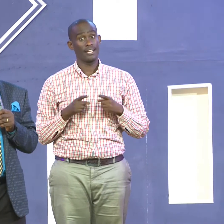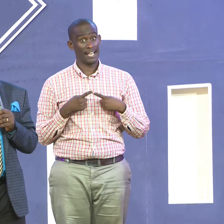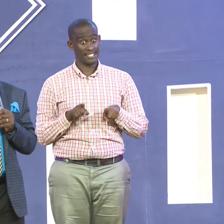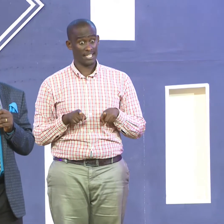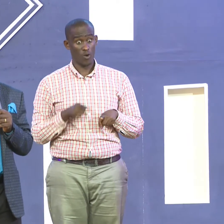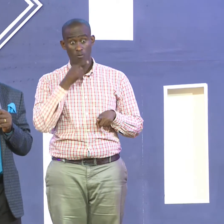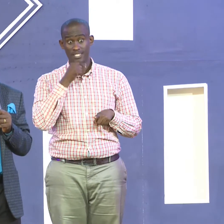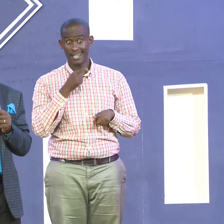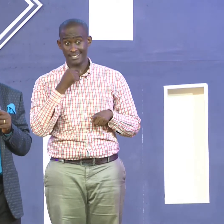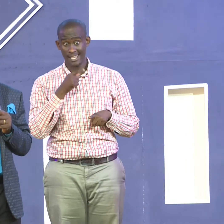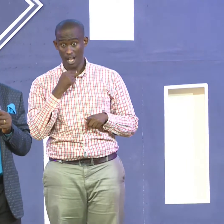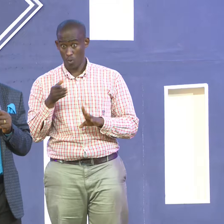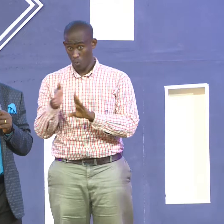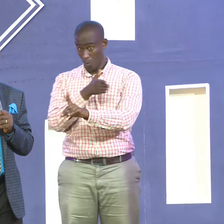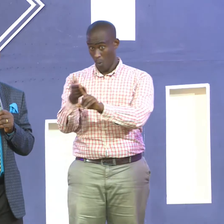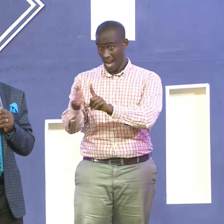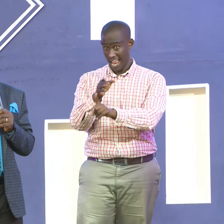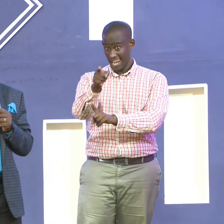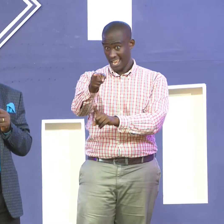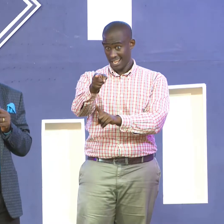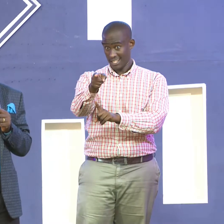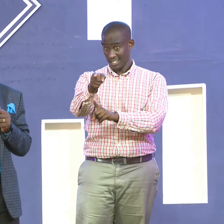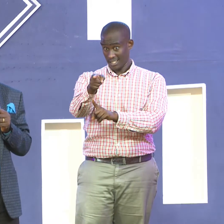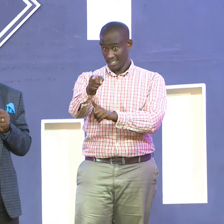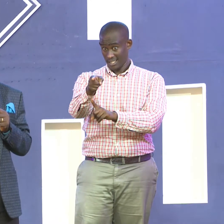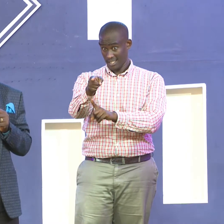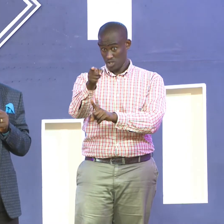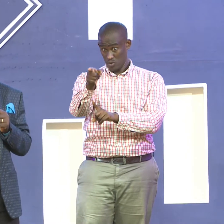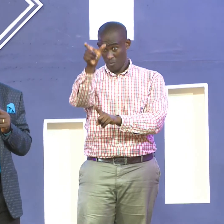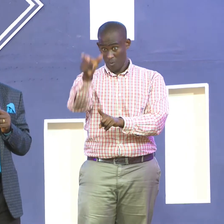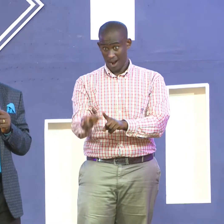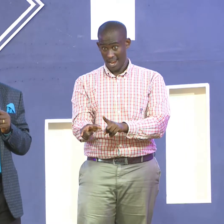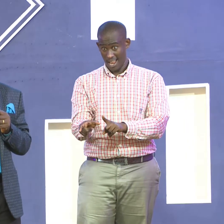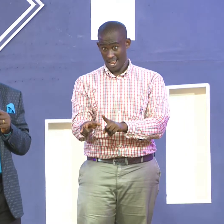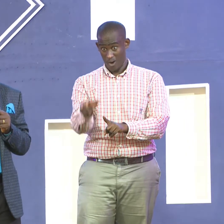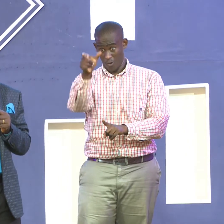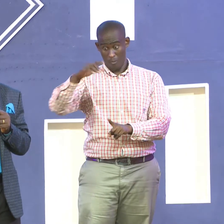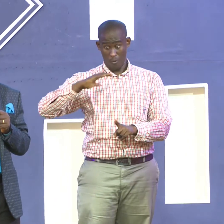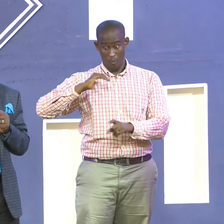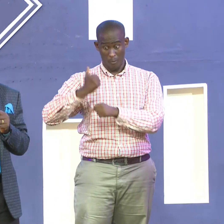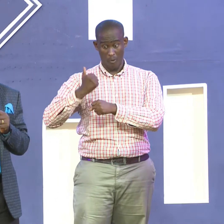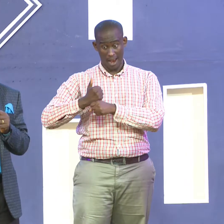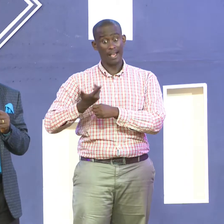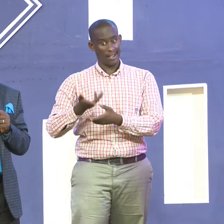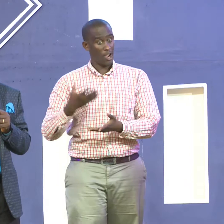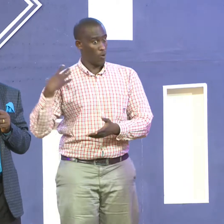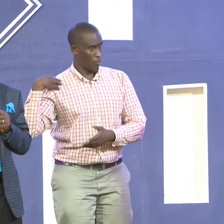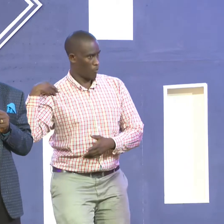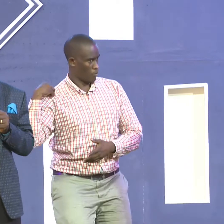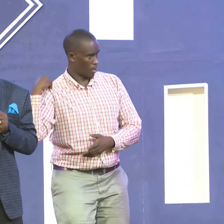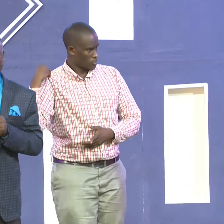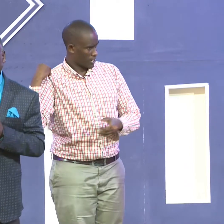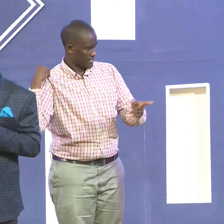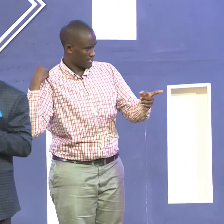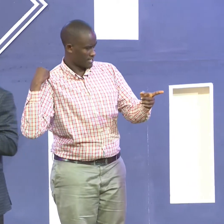But he telling you, it is you who placed the situation that caused it.